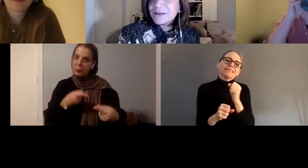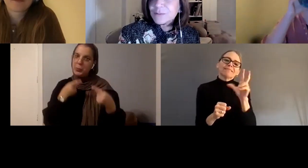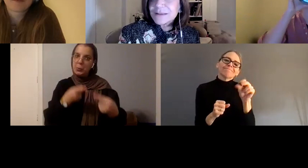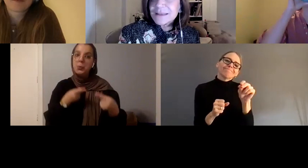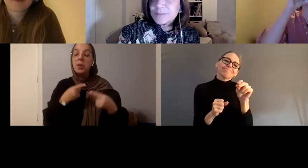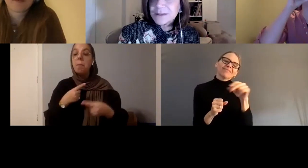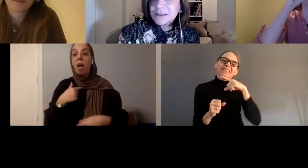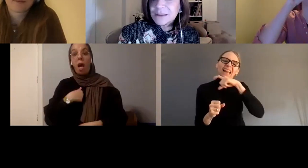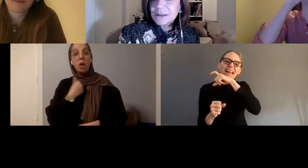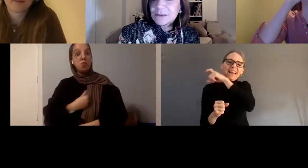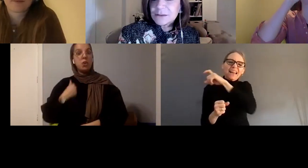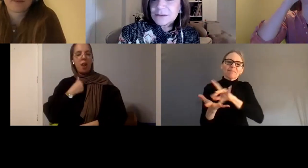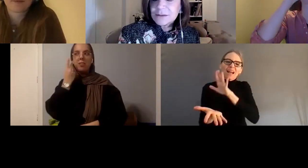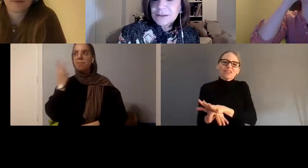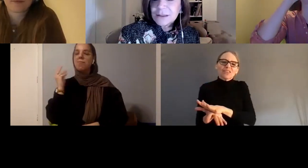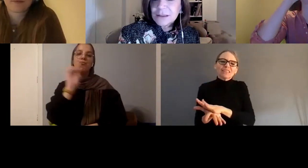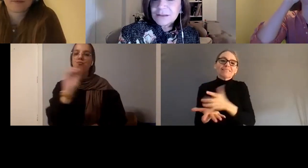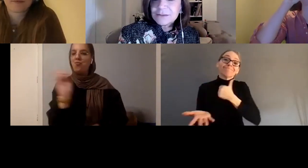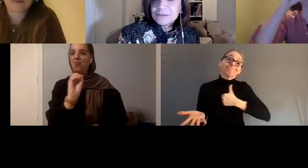of it. It was a deeply,